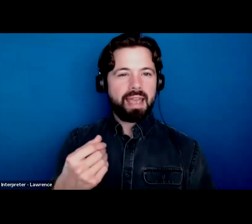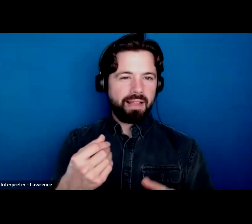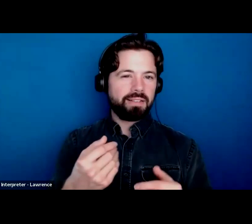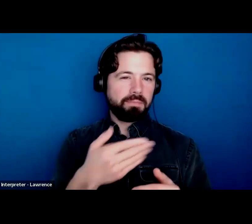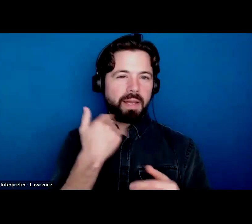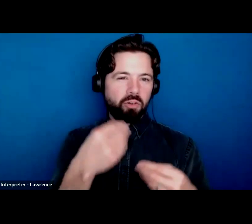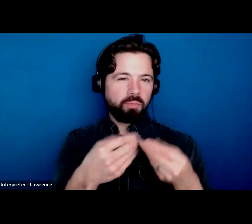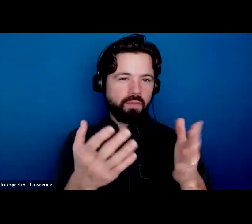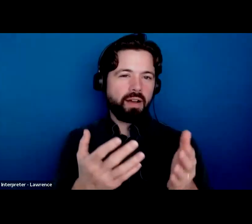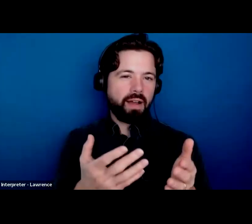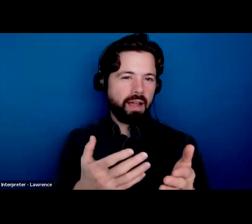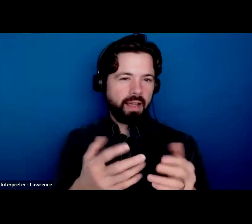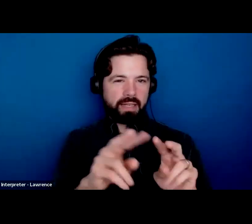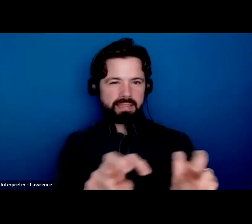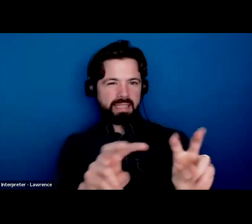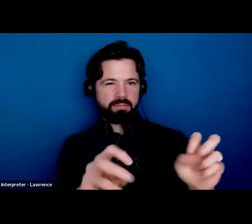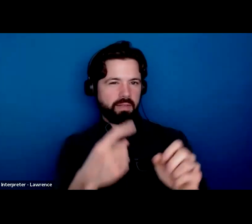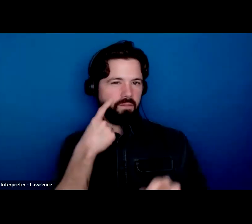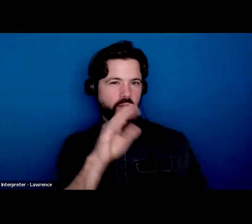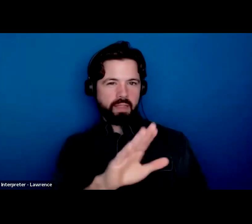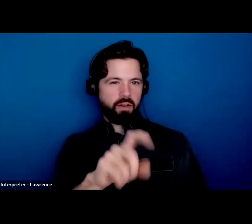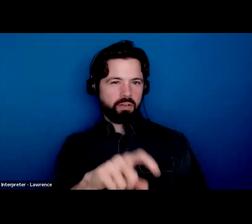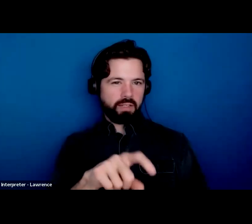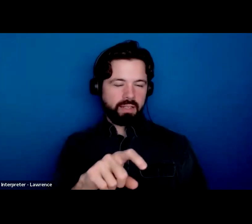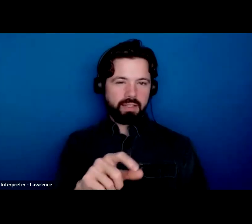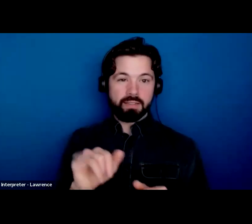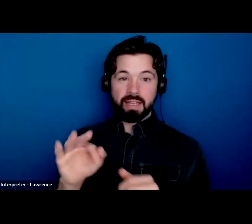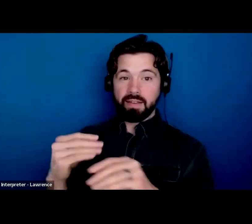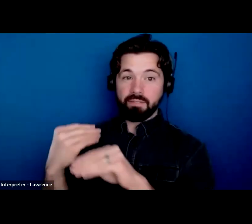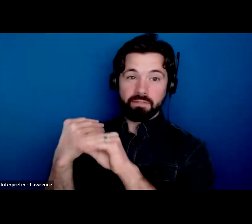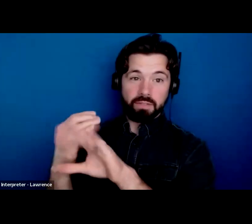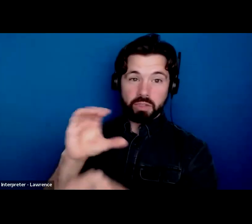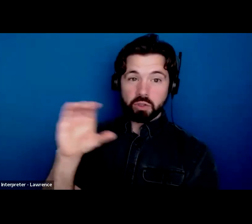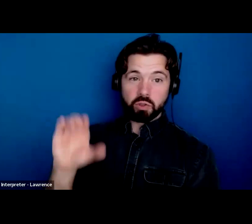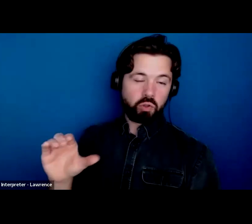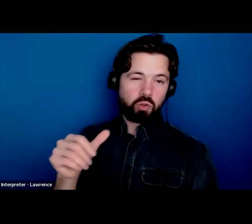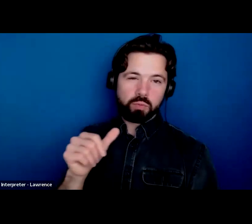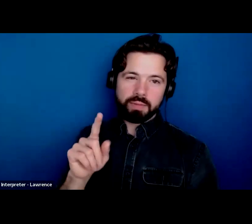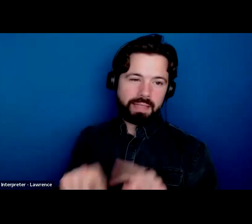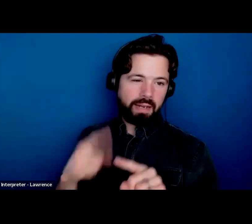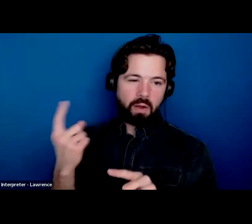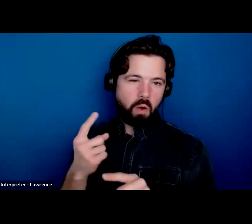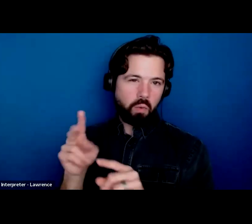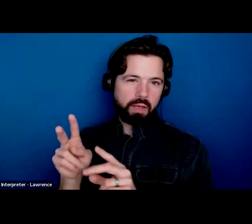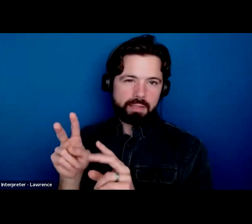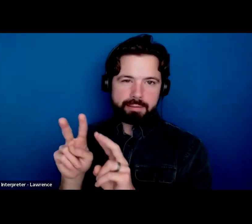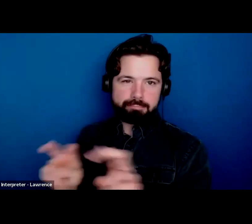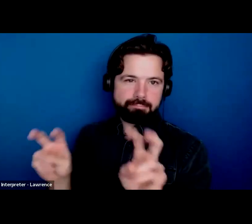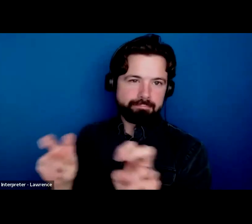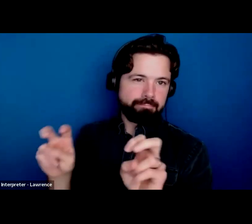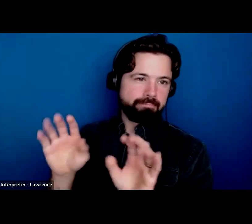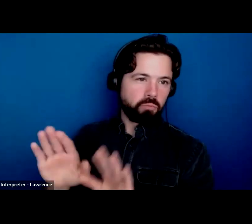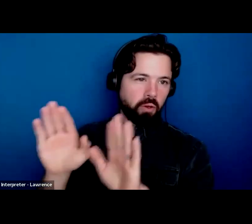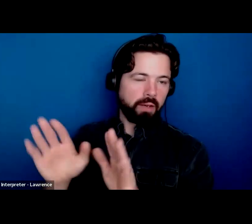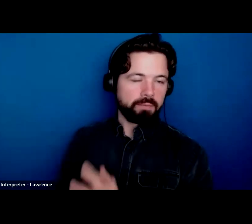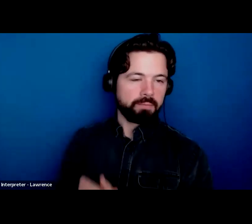the individuals that may or may not be available through just a Zoom type of format. So it was a spirited discussion.